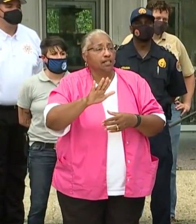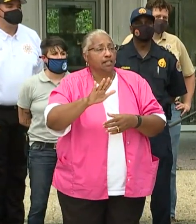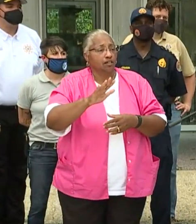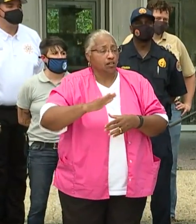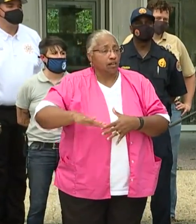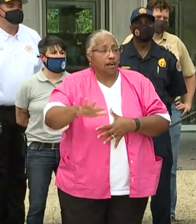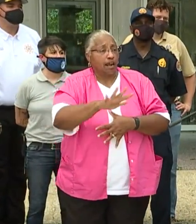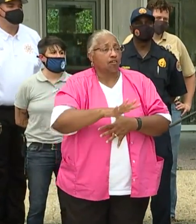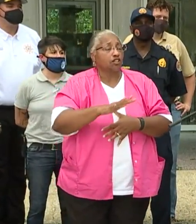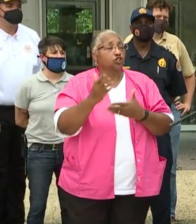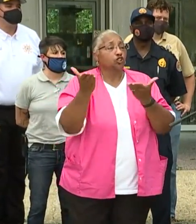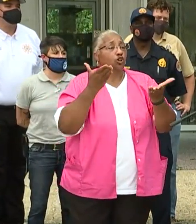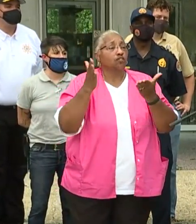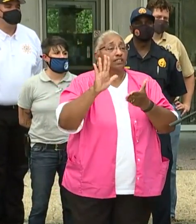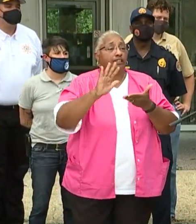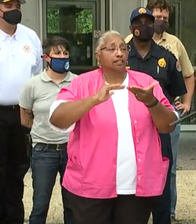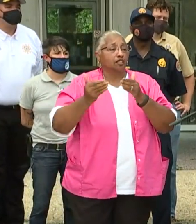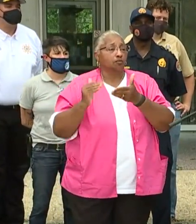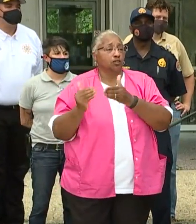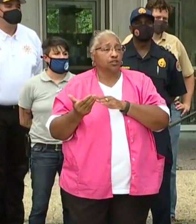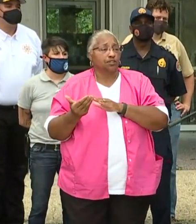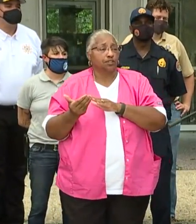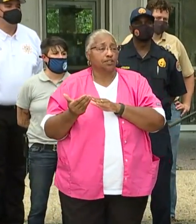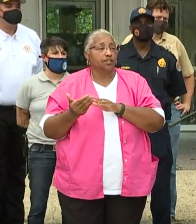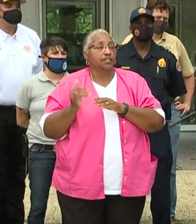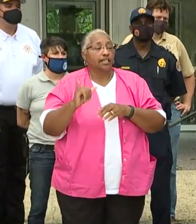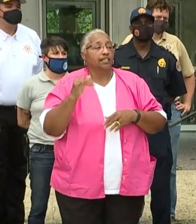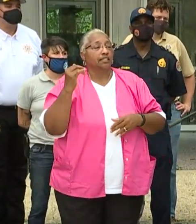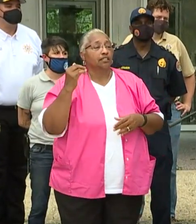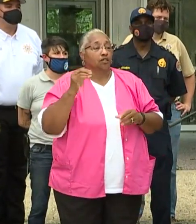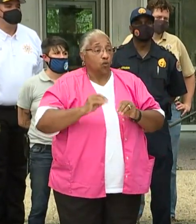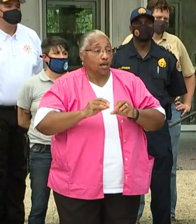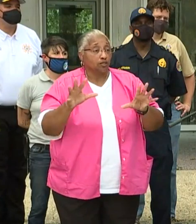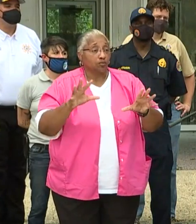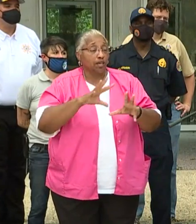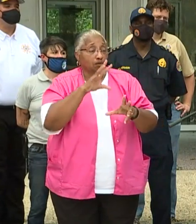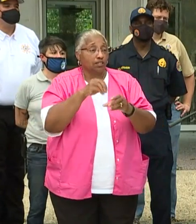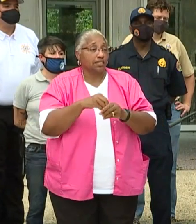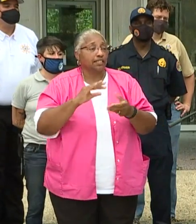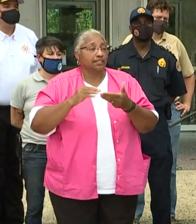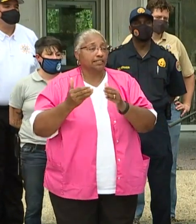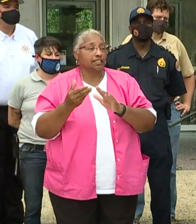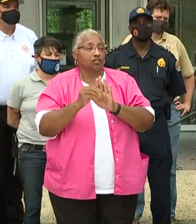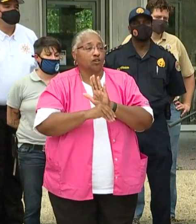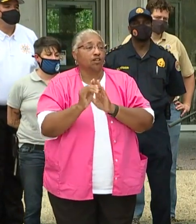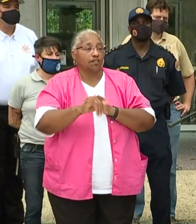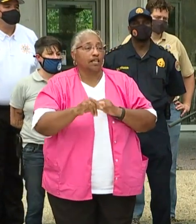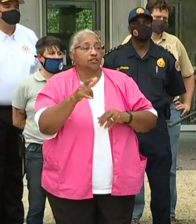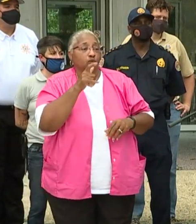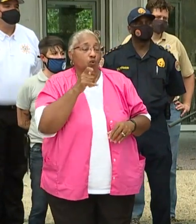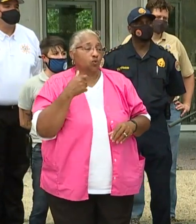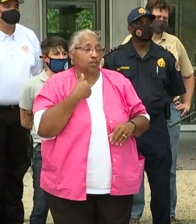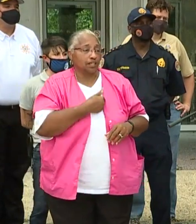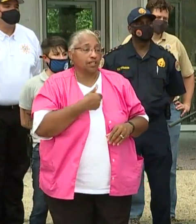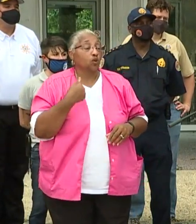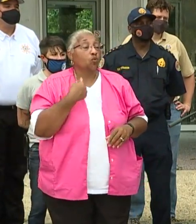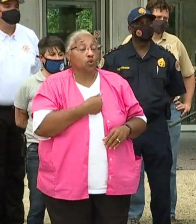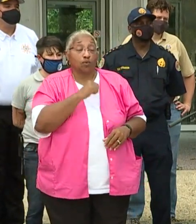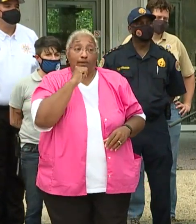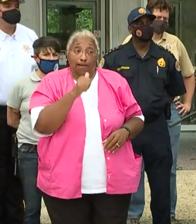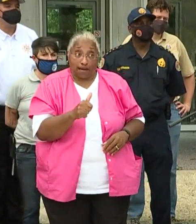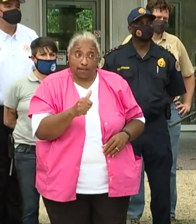servicing their community. That's widespread in the city of New Orleans. That's who we are. We will